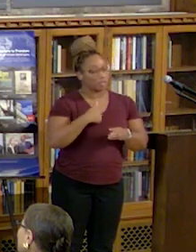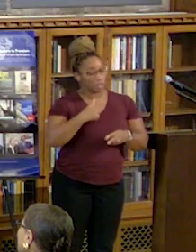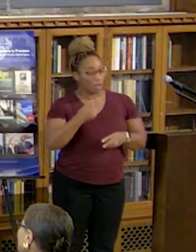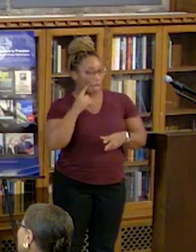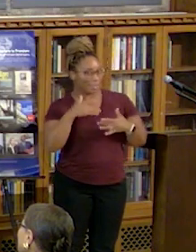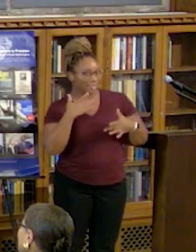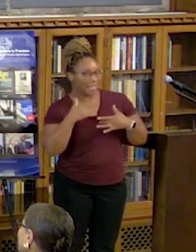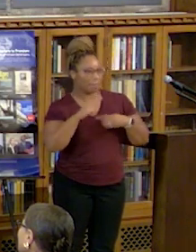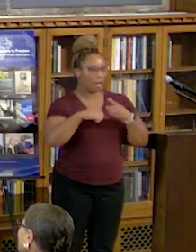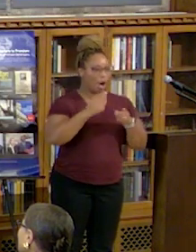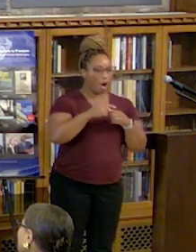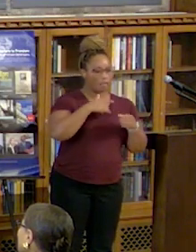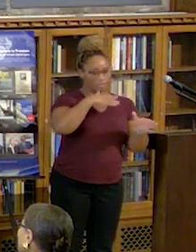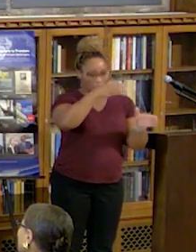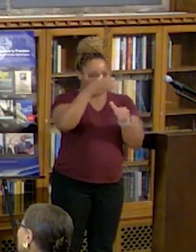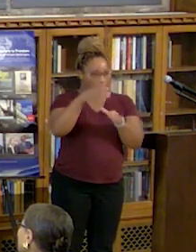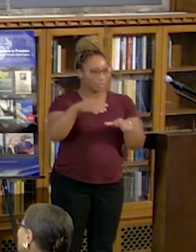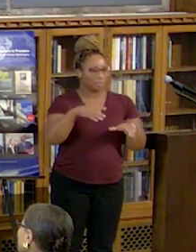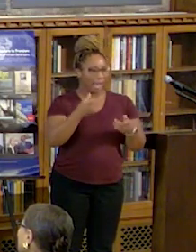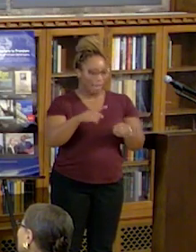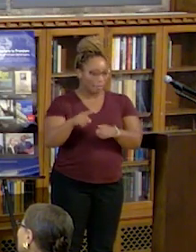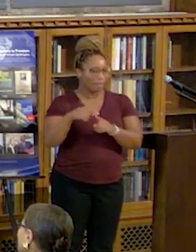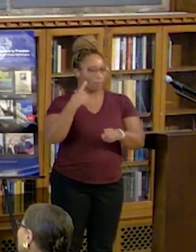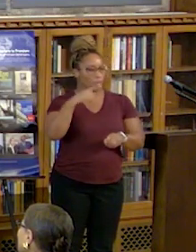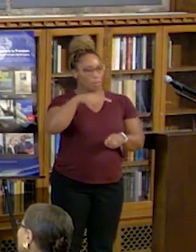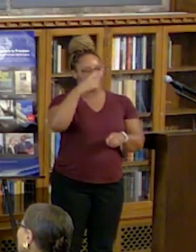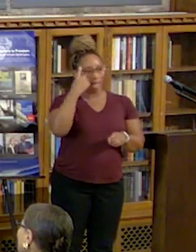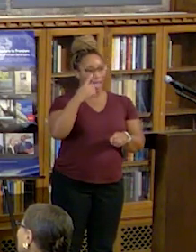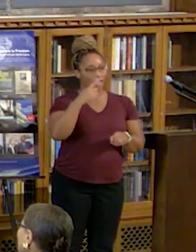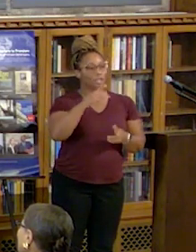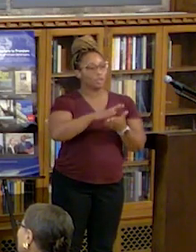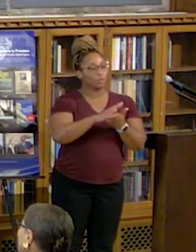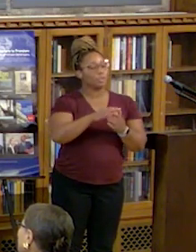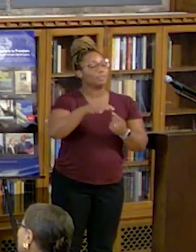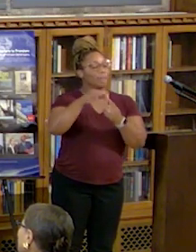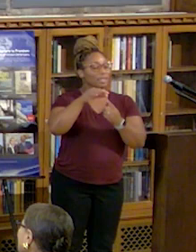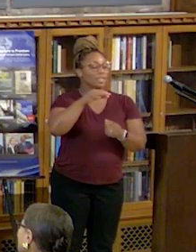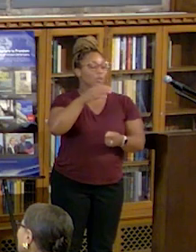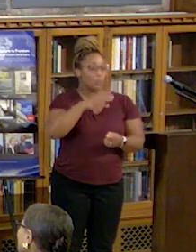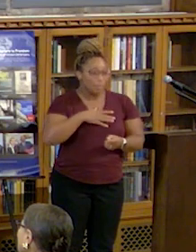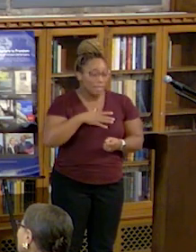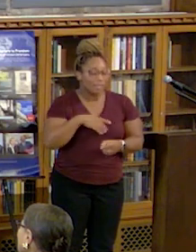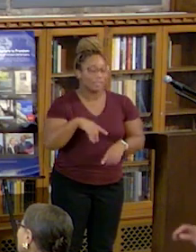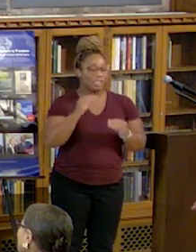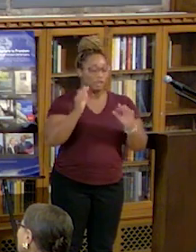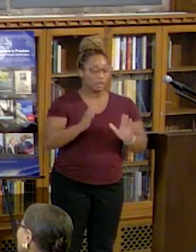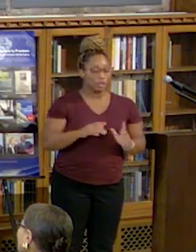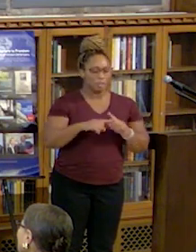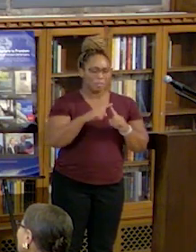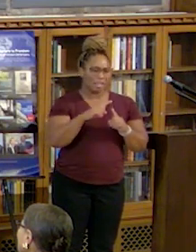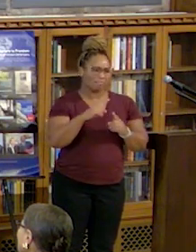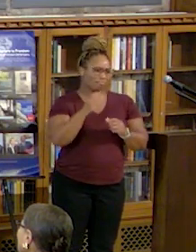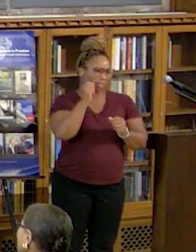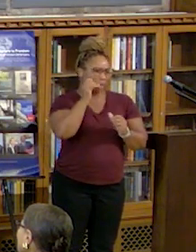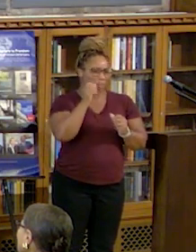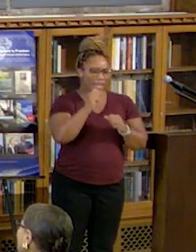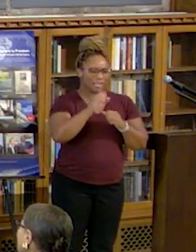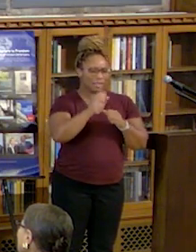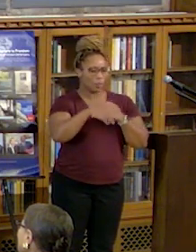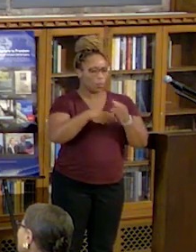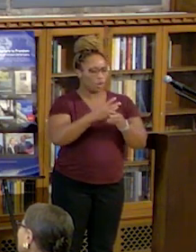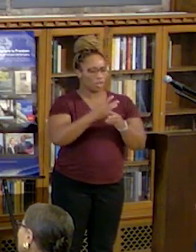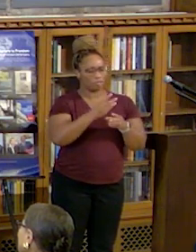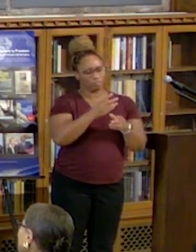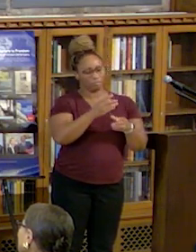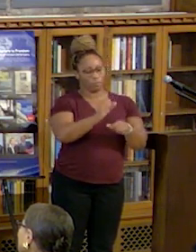excited about all the scholarship being done on black school teachers women in particular um but then there's there's amazing work being done all over not just